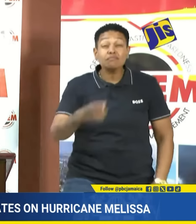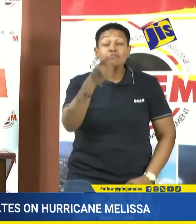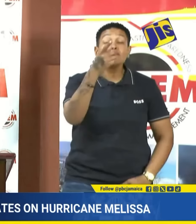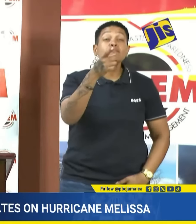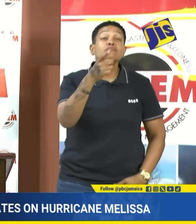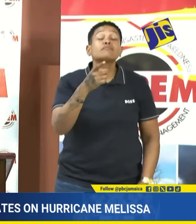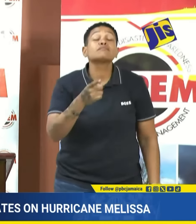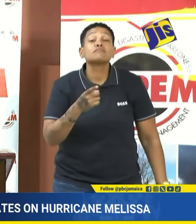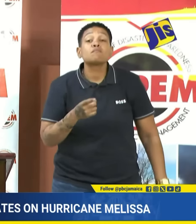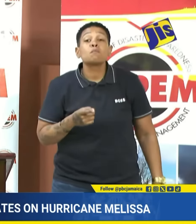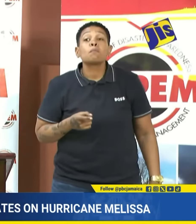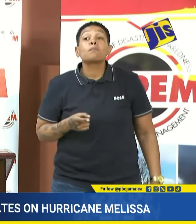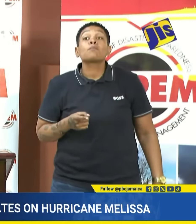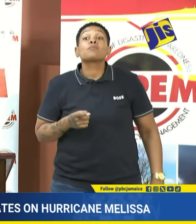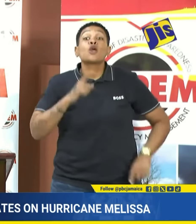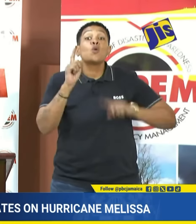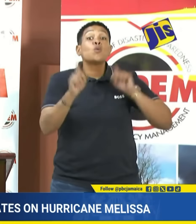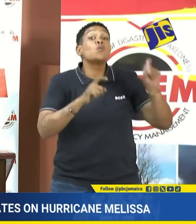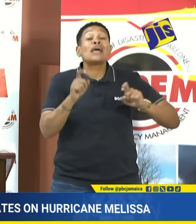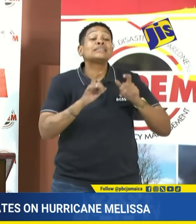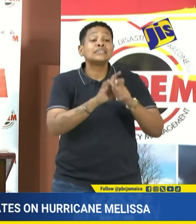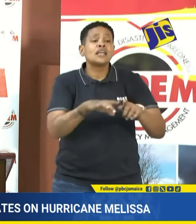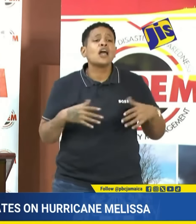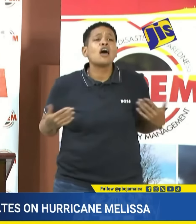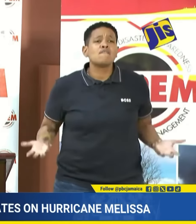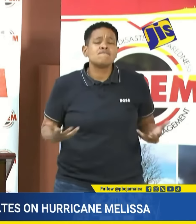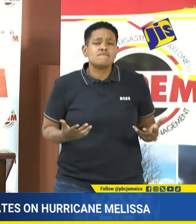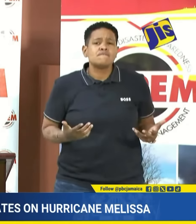The question of the